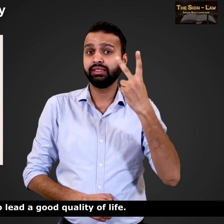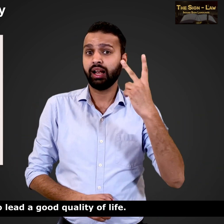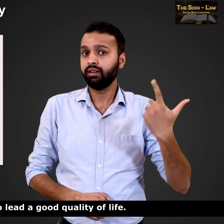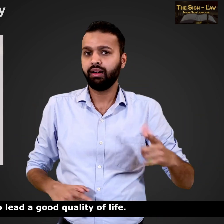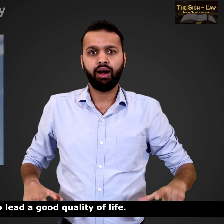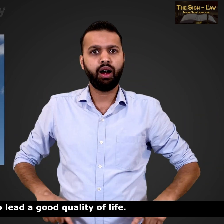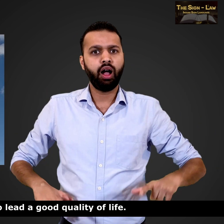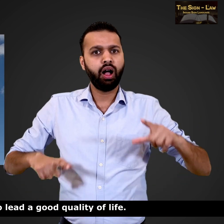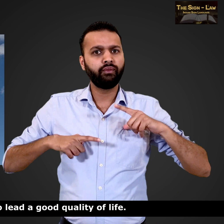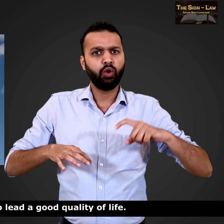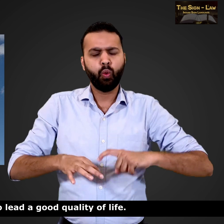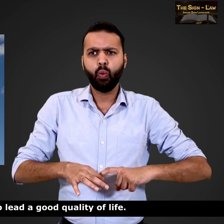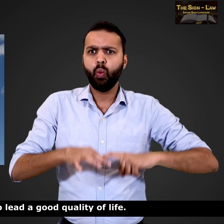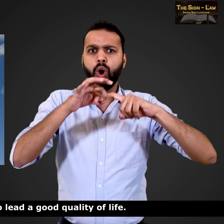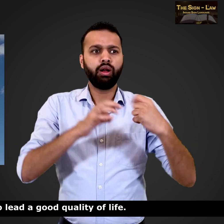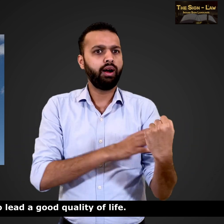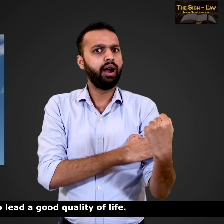Second is the right to lead a good quality of life.